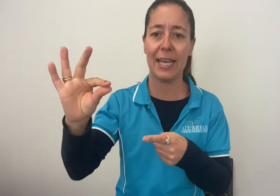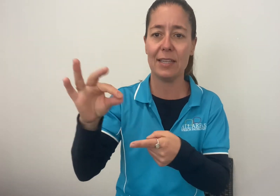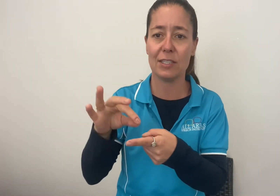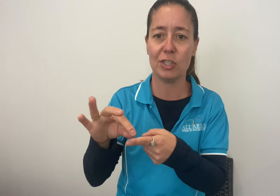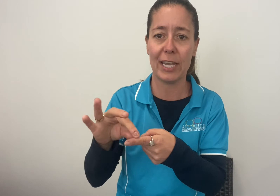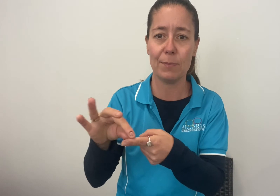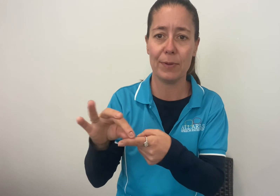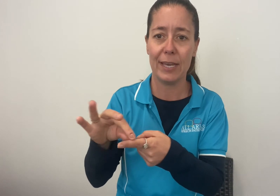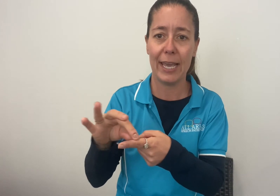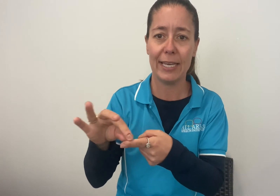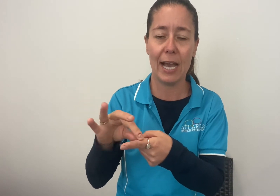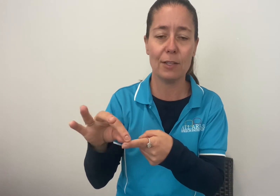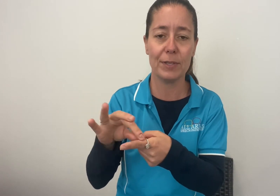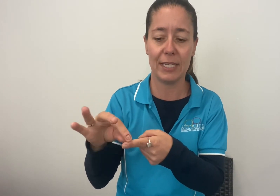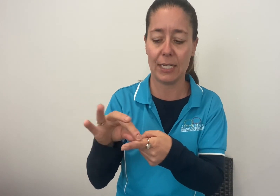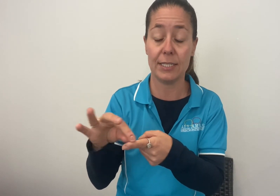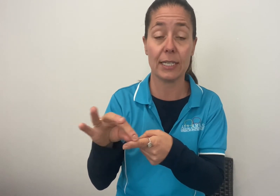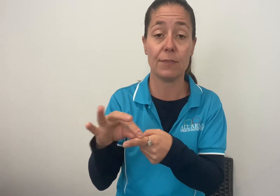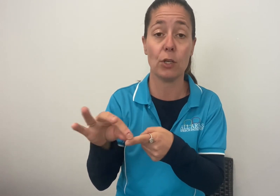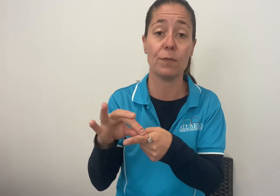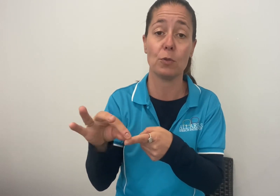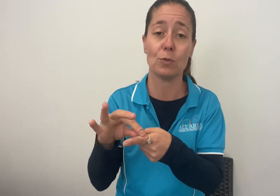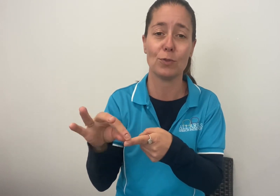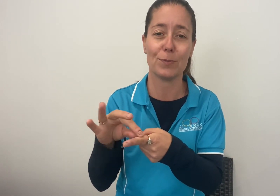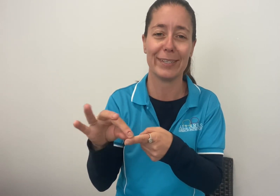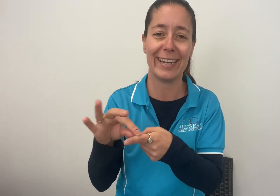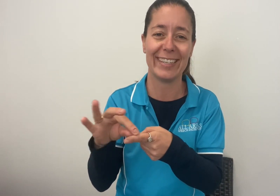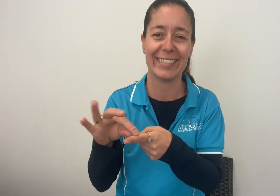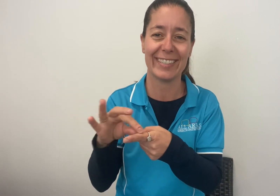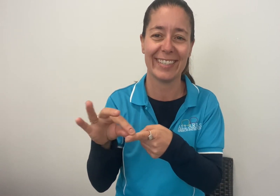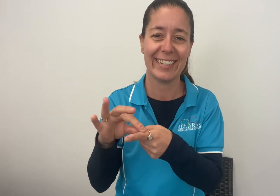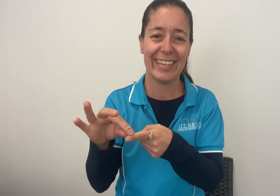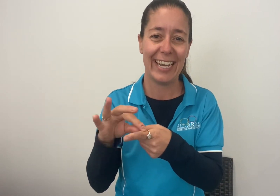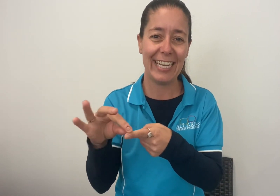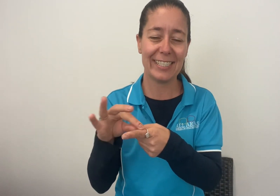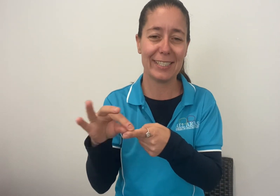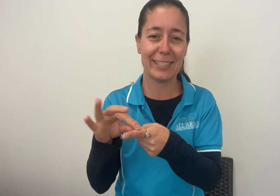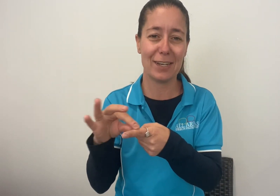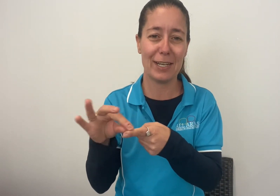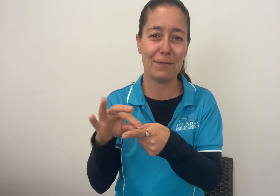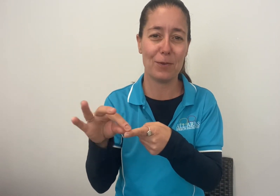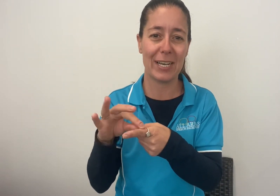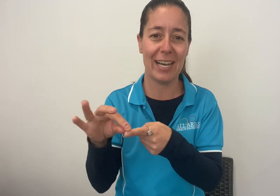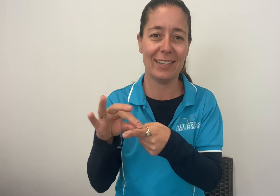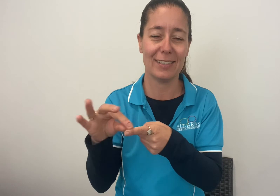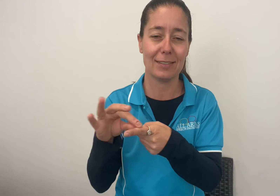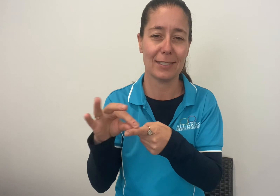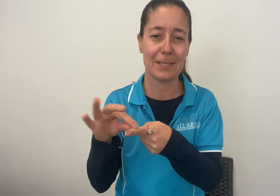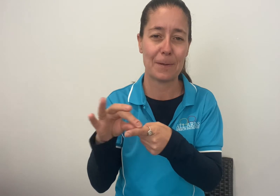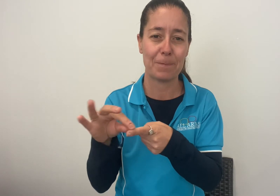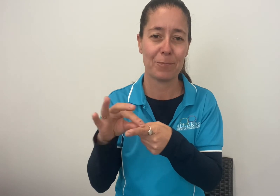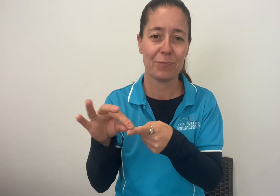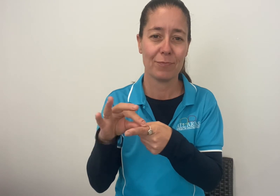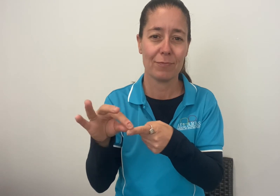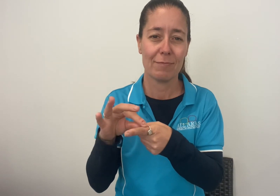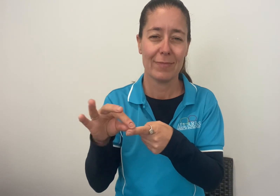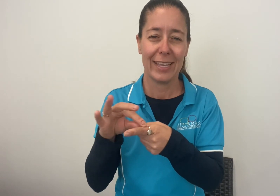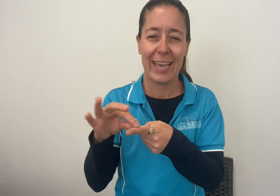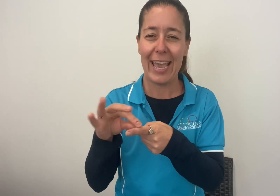that shape and colour in the index finger of your non-dominant hand. It's the sign for colours. And